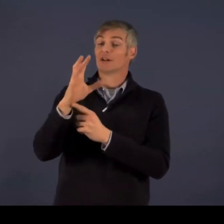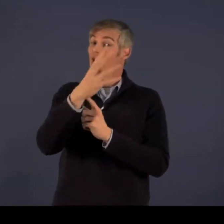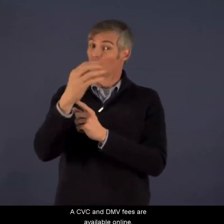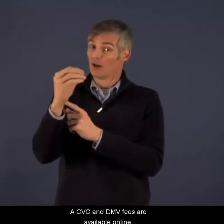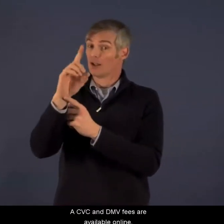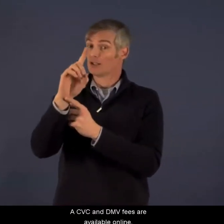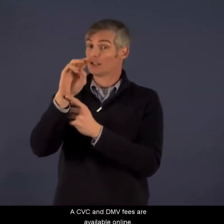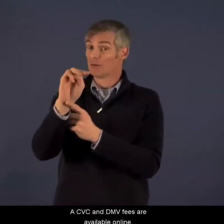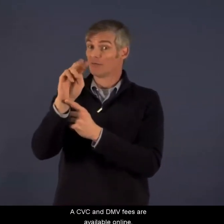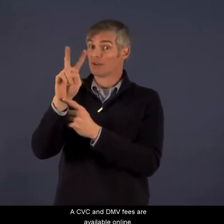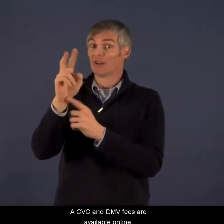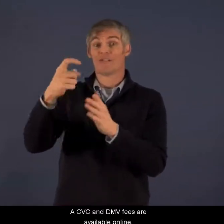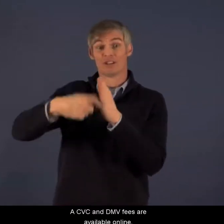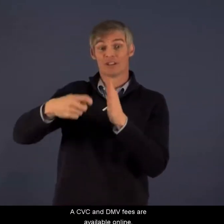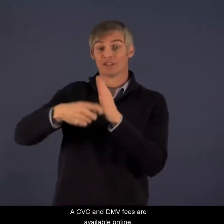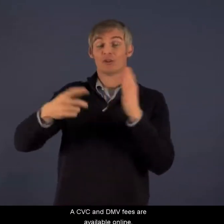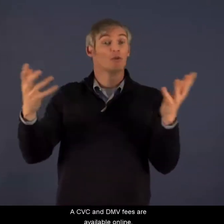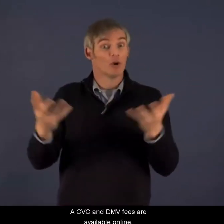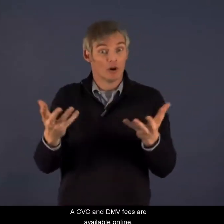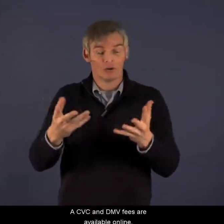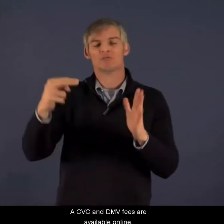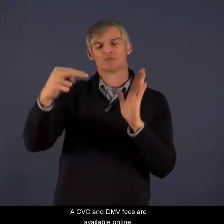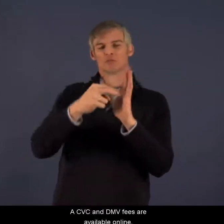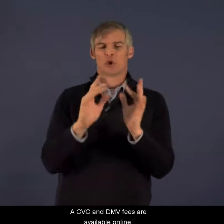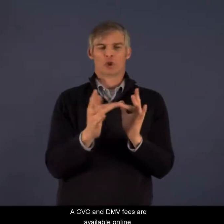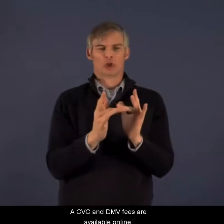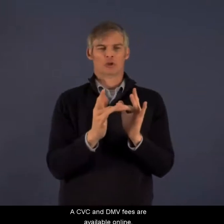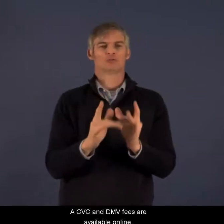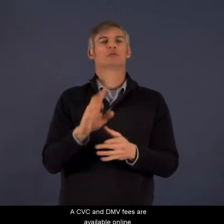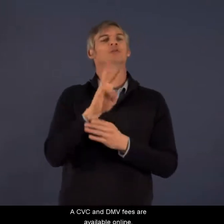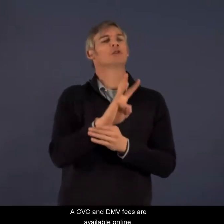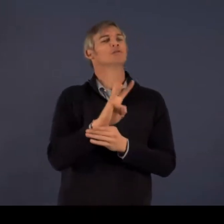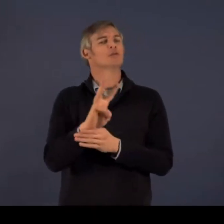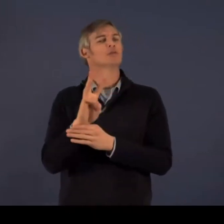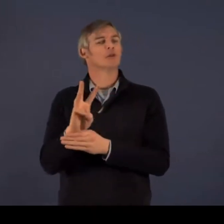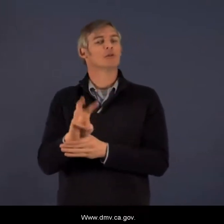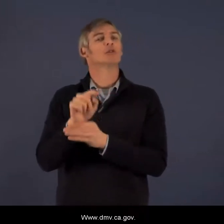The CVC and DMV fees are available online at